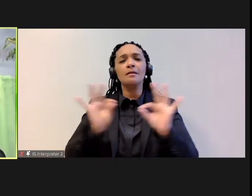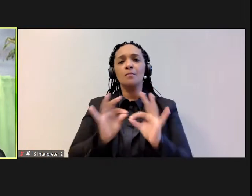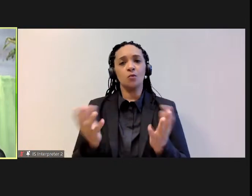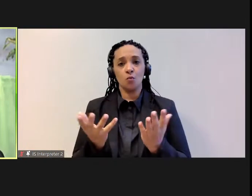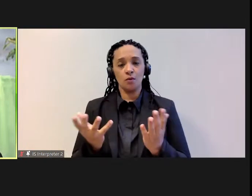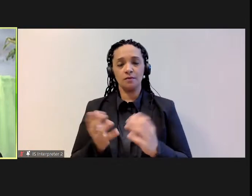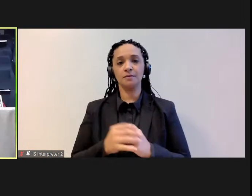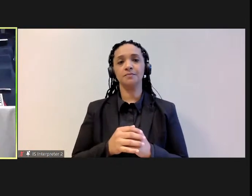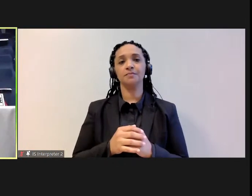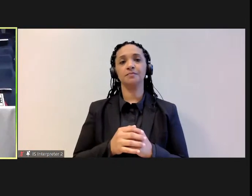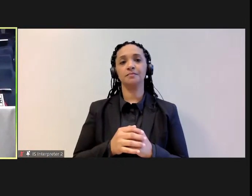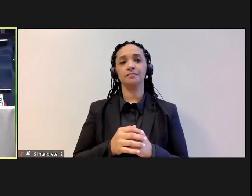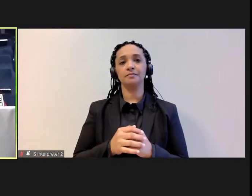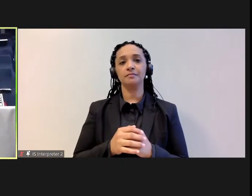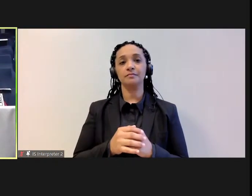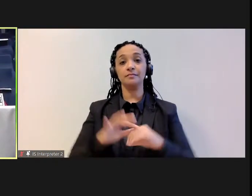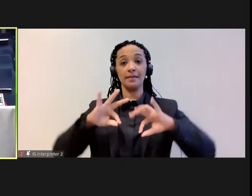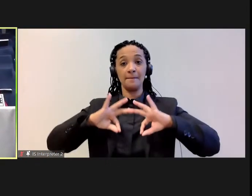do have,